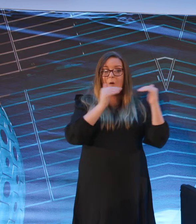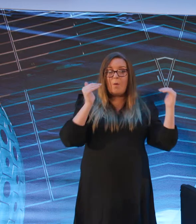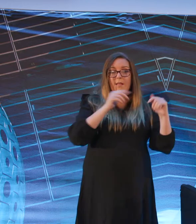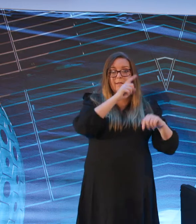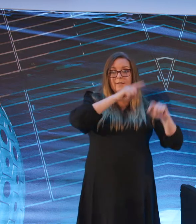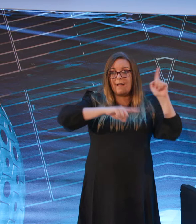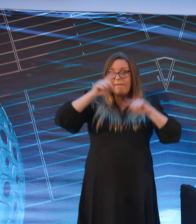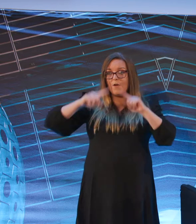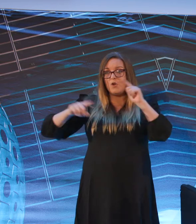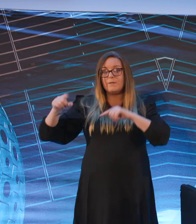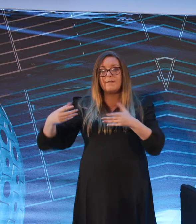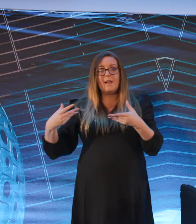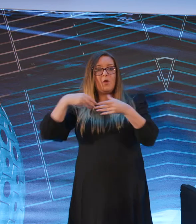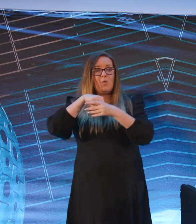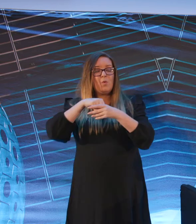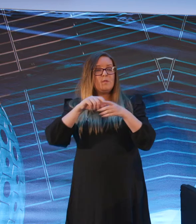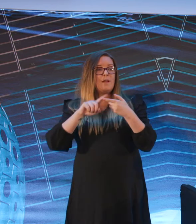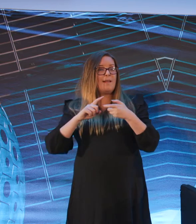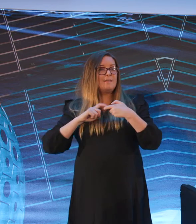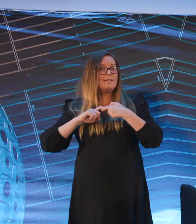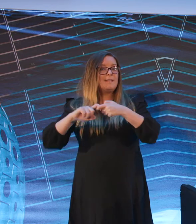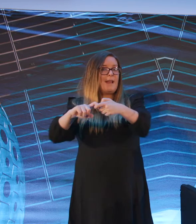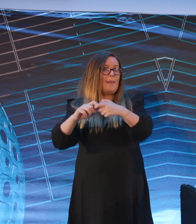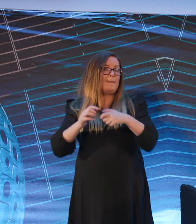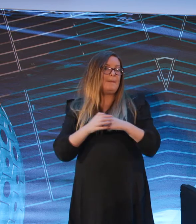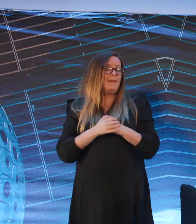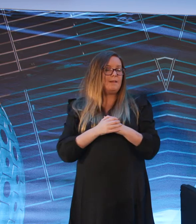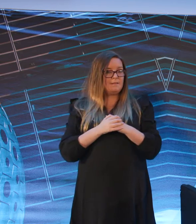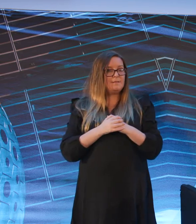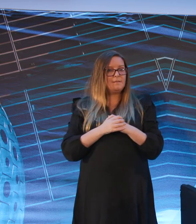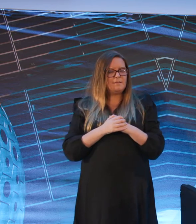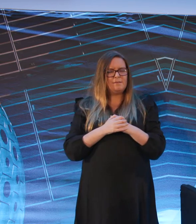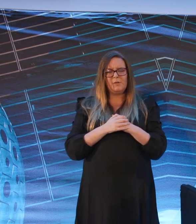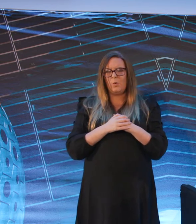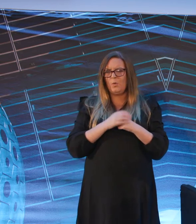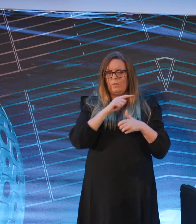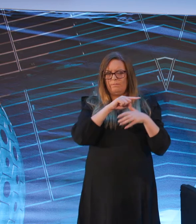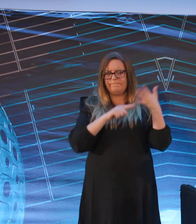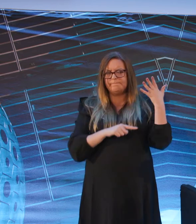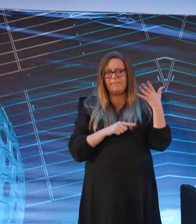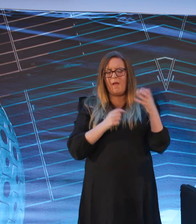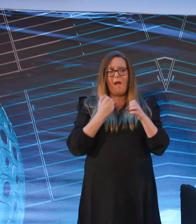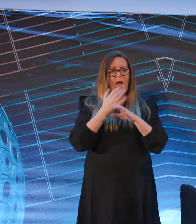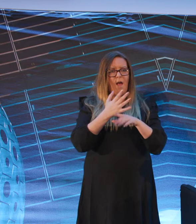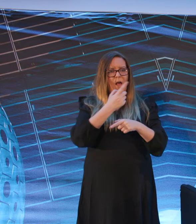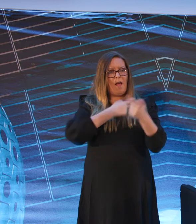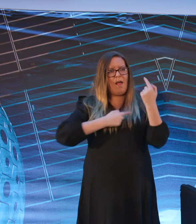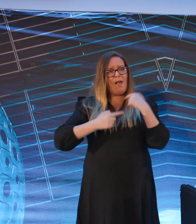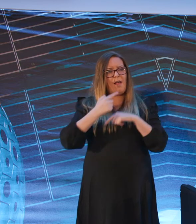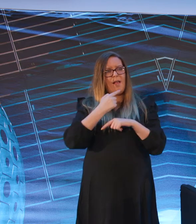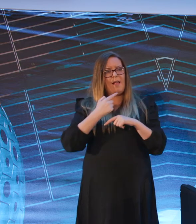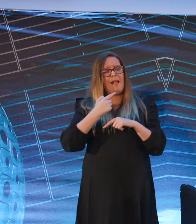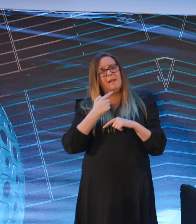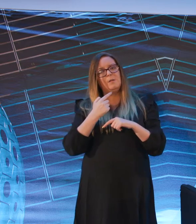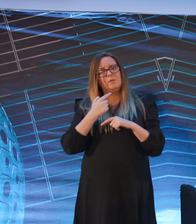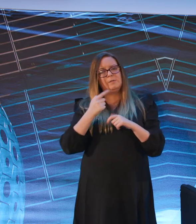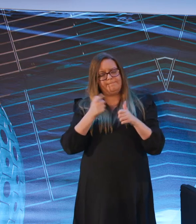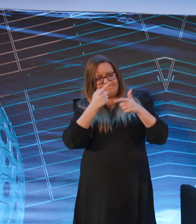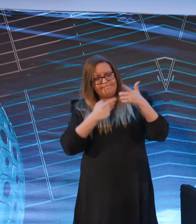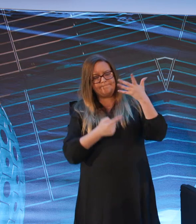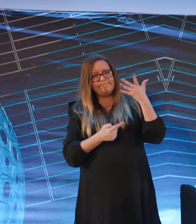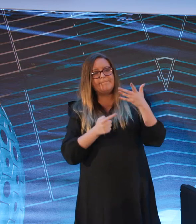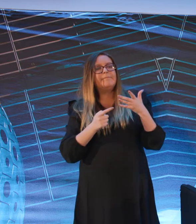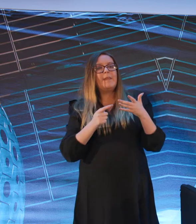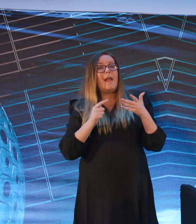diversity, inclusion, and sustainability as underpinning all of our endeavors, and financial